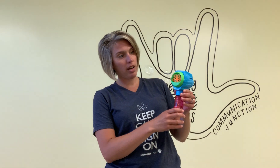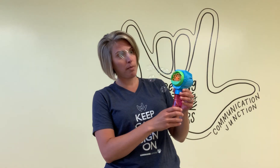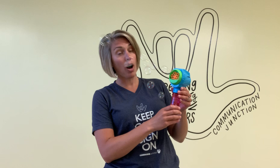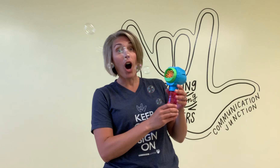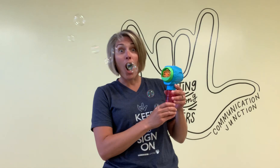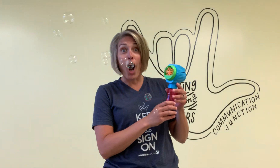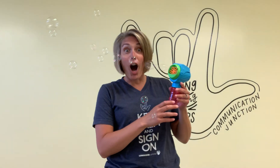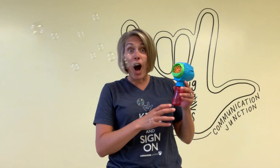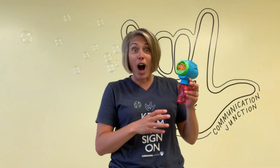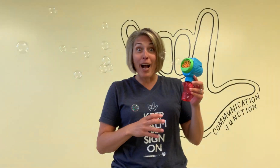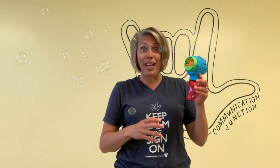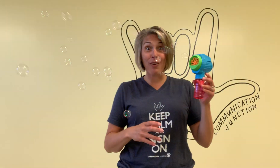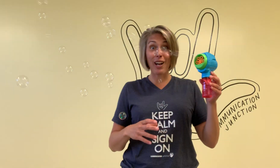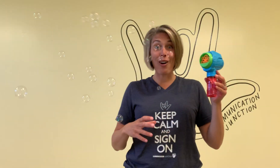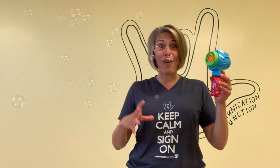come. Here we go.